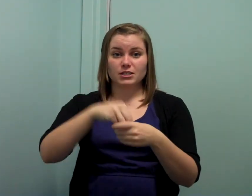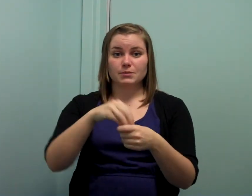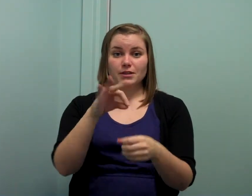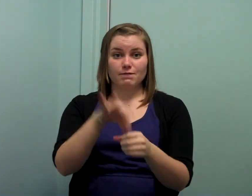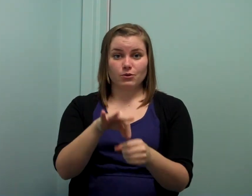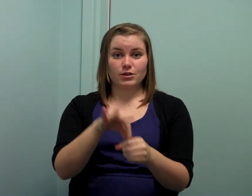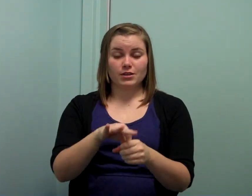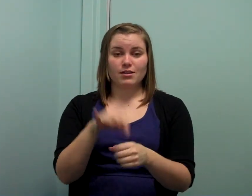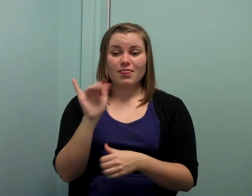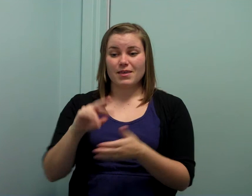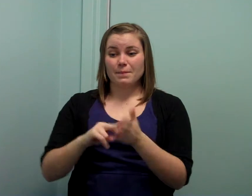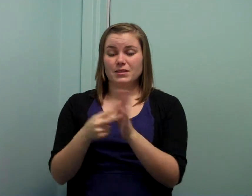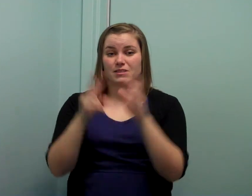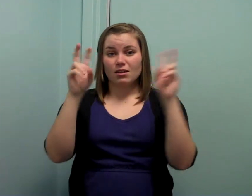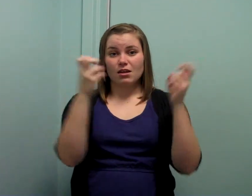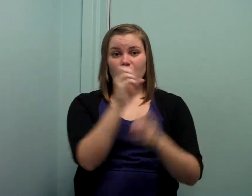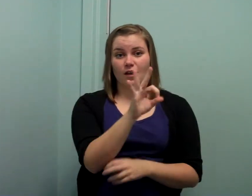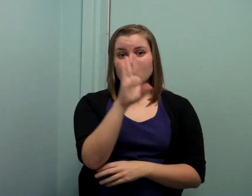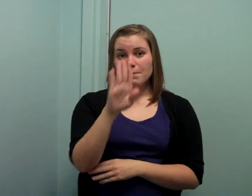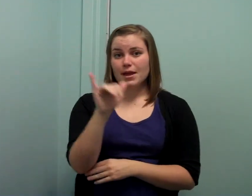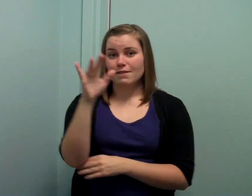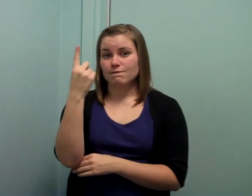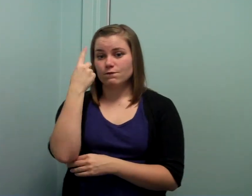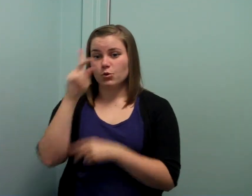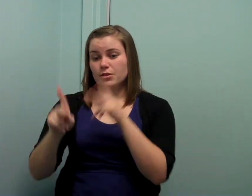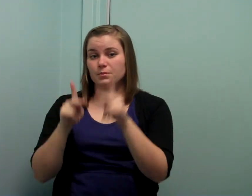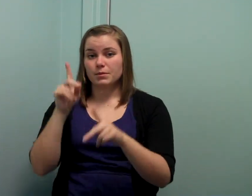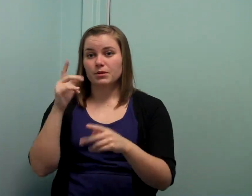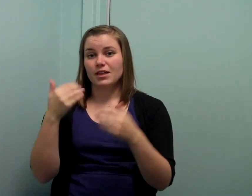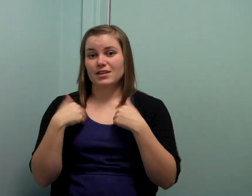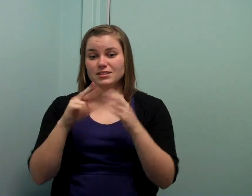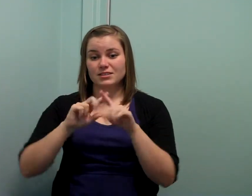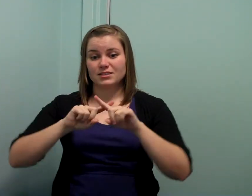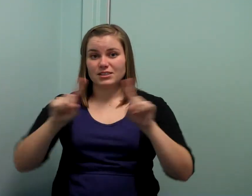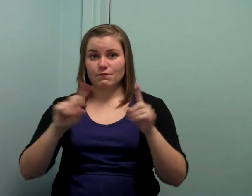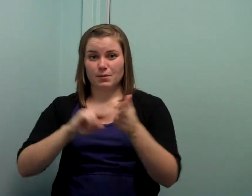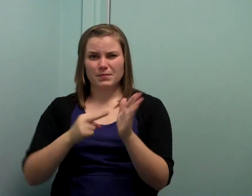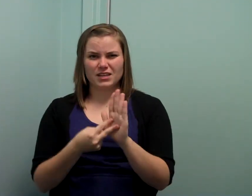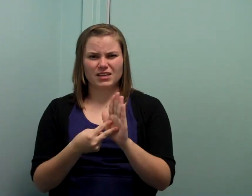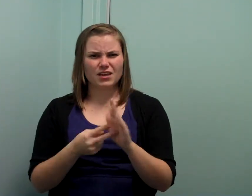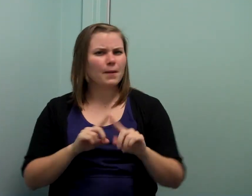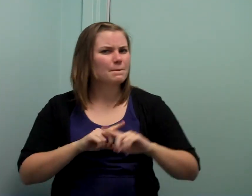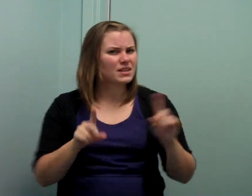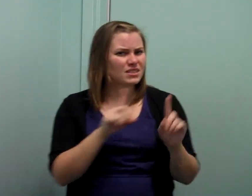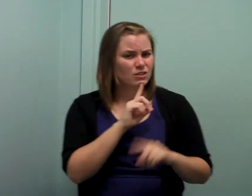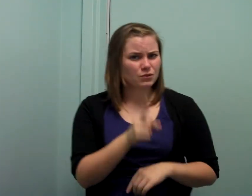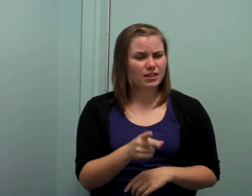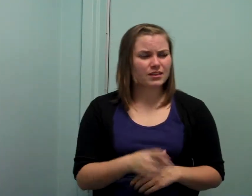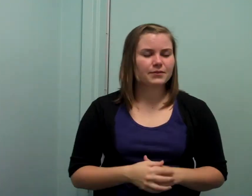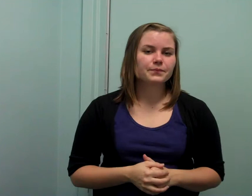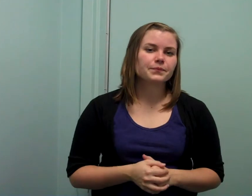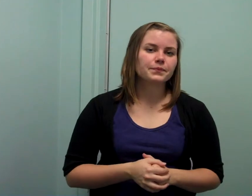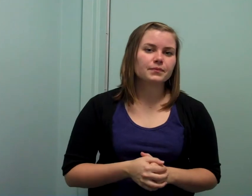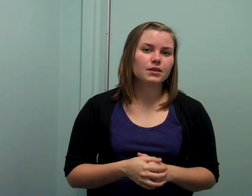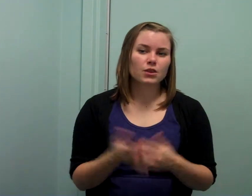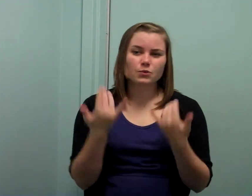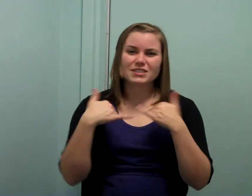that means of, by, and for the people now has a different meaning. What does it? Aren't there still attitudes out